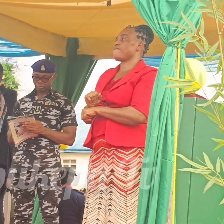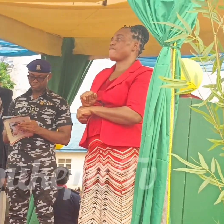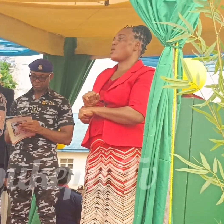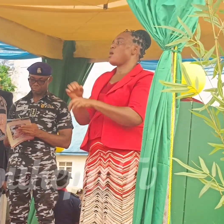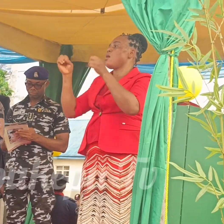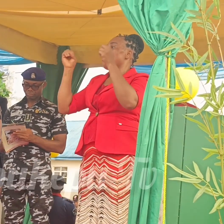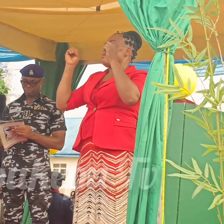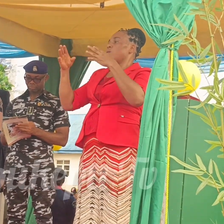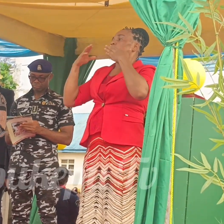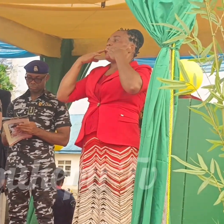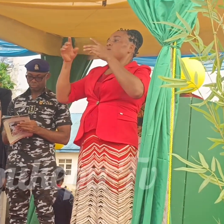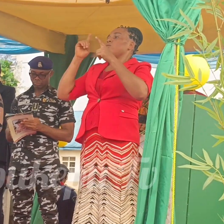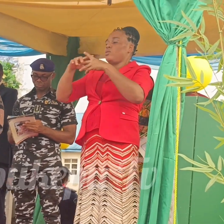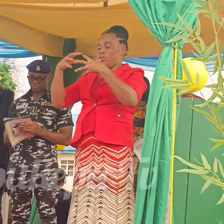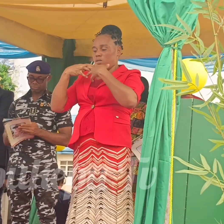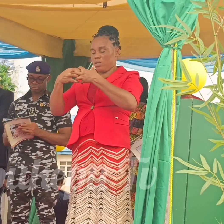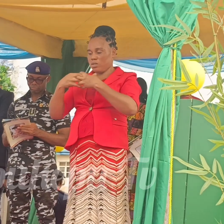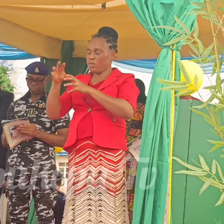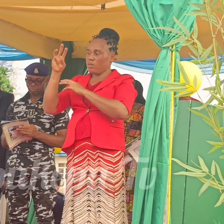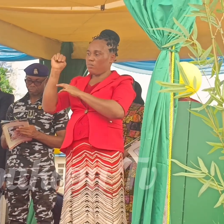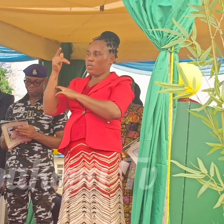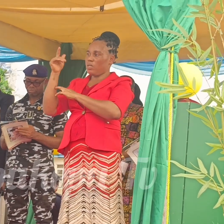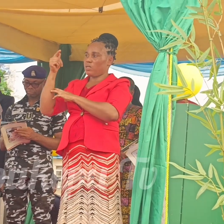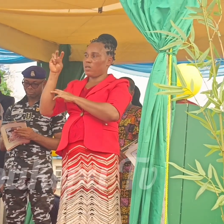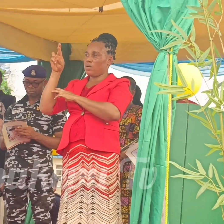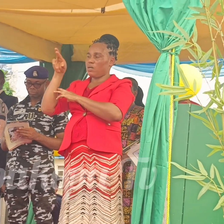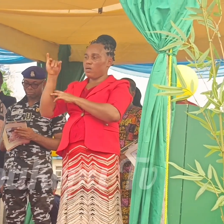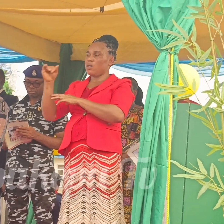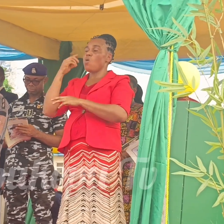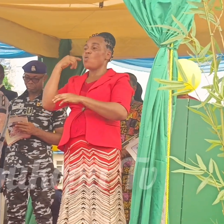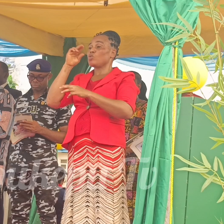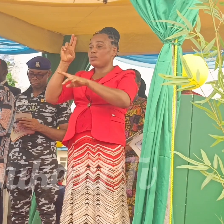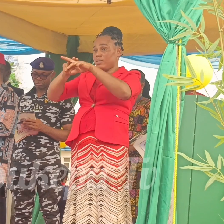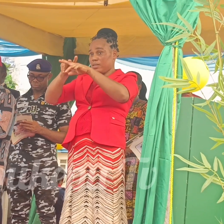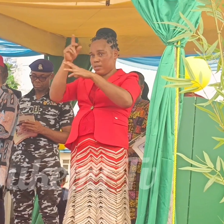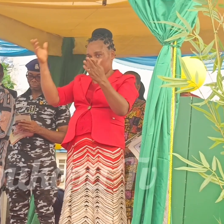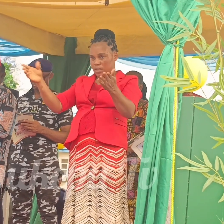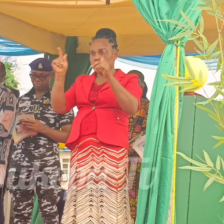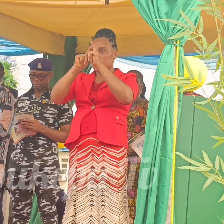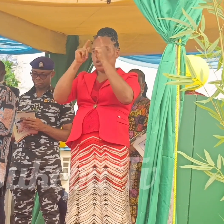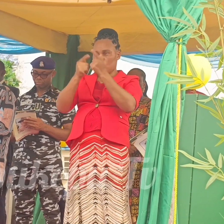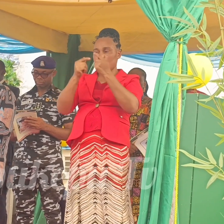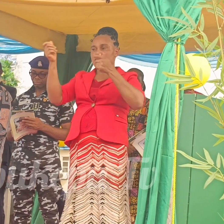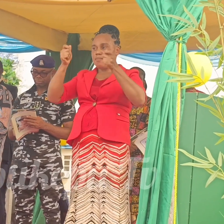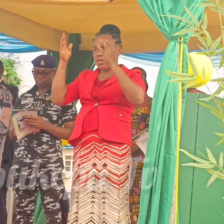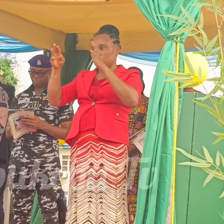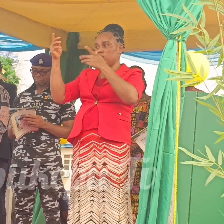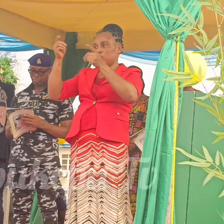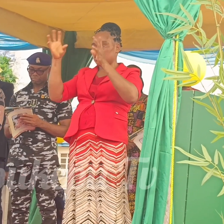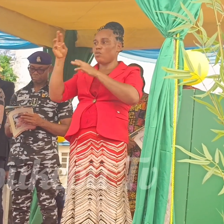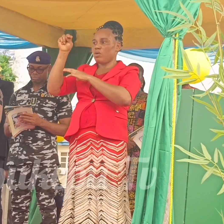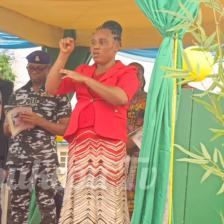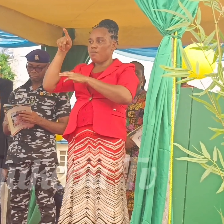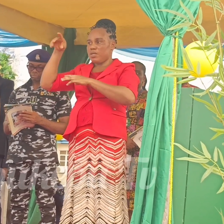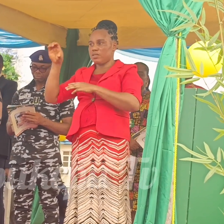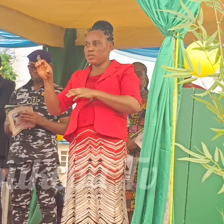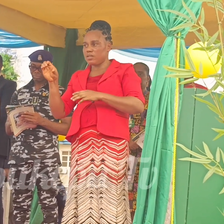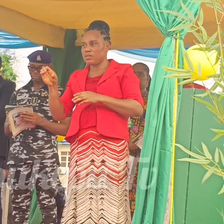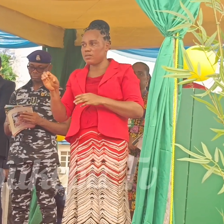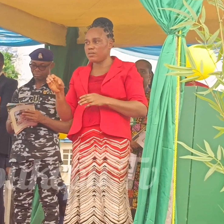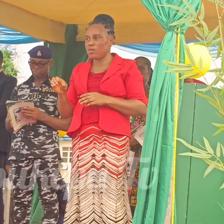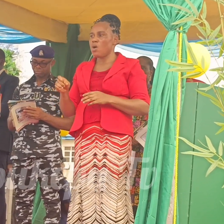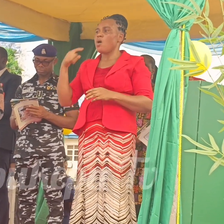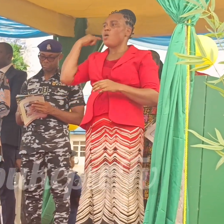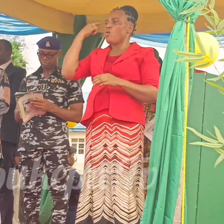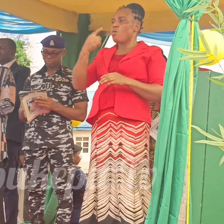Many thanks to Engineer Mele Kari, who is also seated here, the Group Managing Director of NNPC,